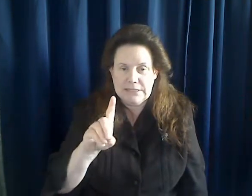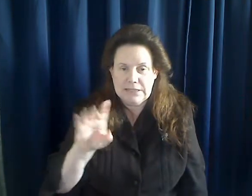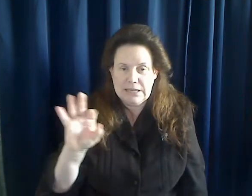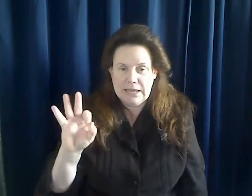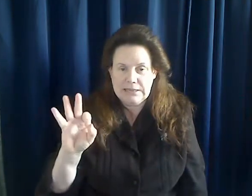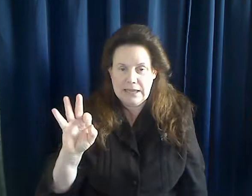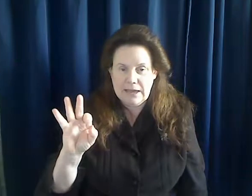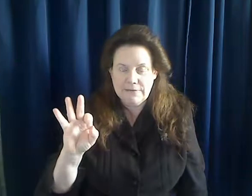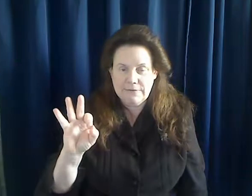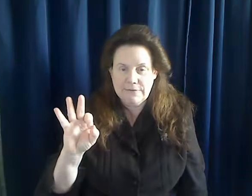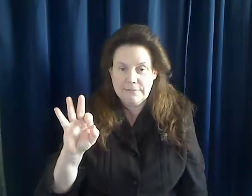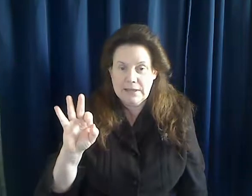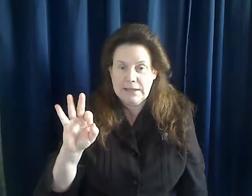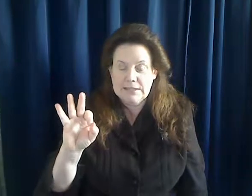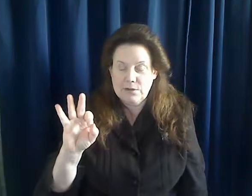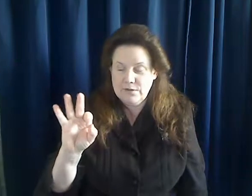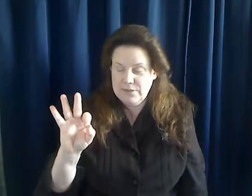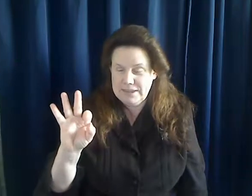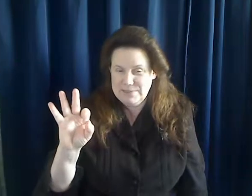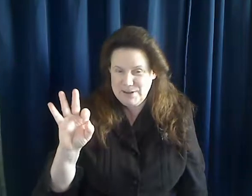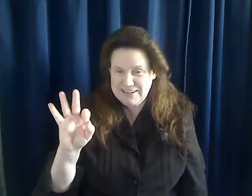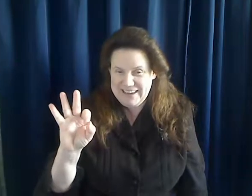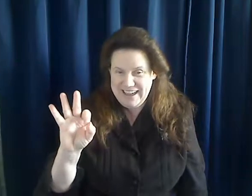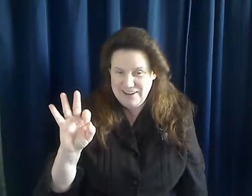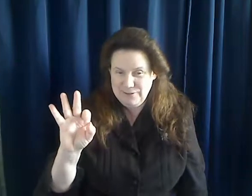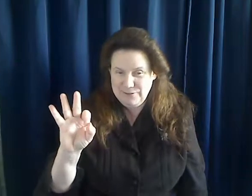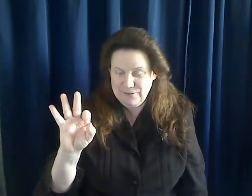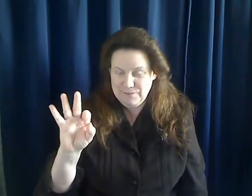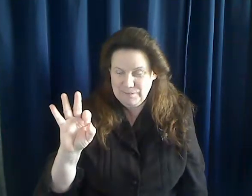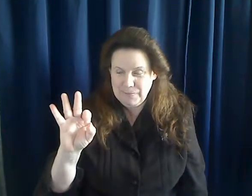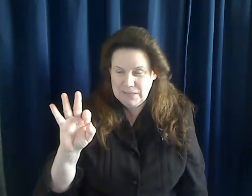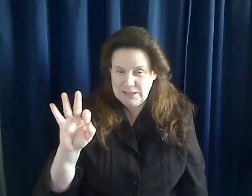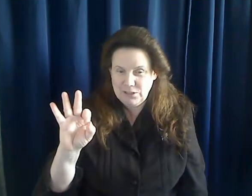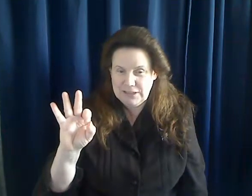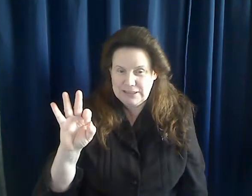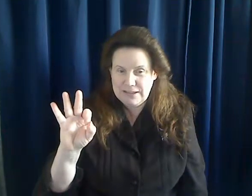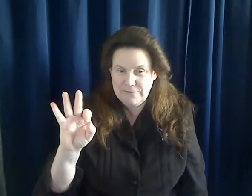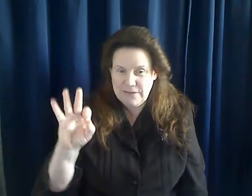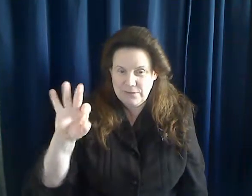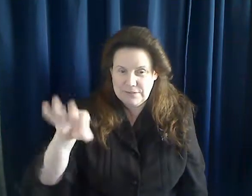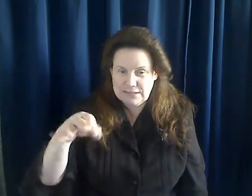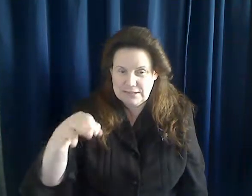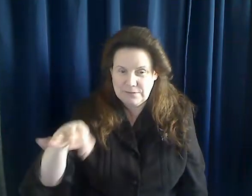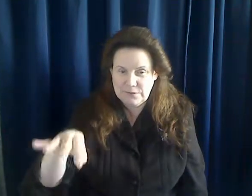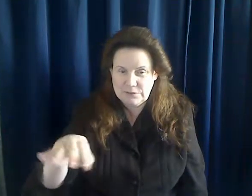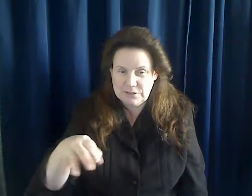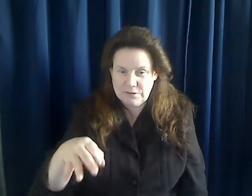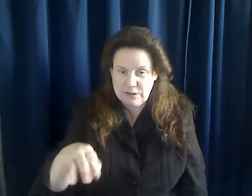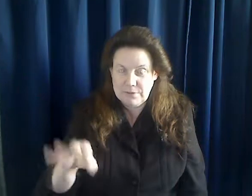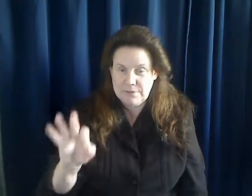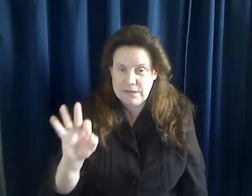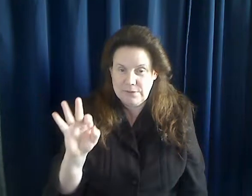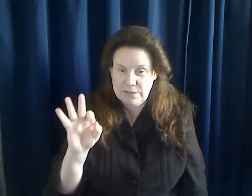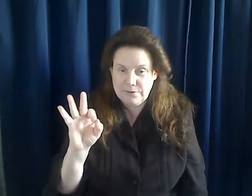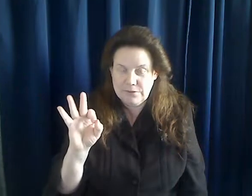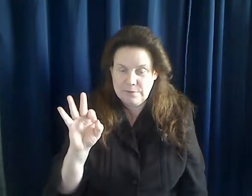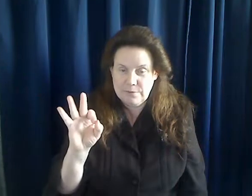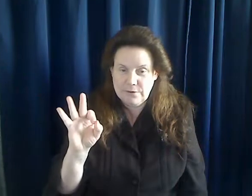D and F. So if you think about an F looking like a feather that's going to float to the ground, maybe that will help you to remember